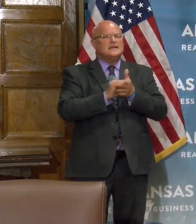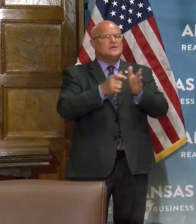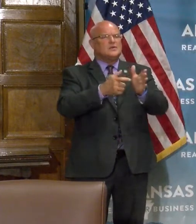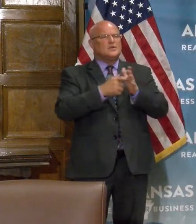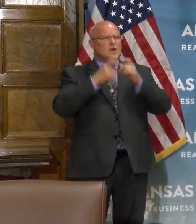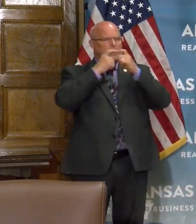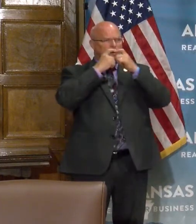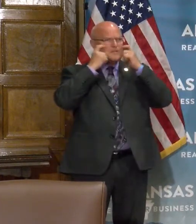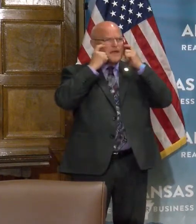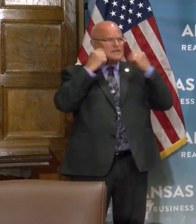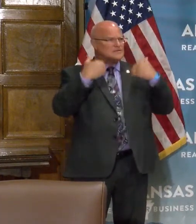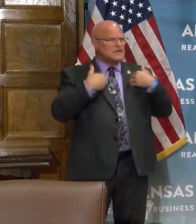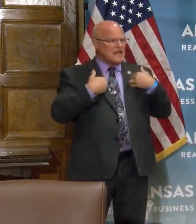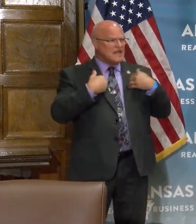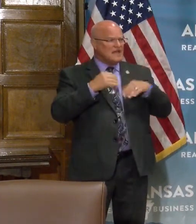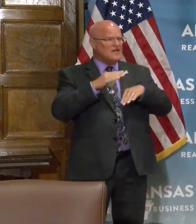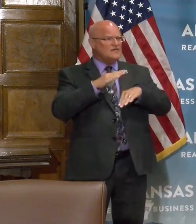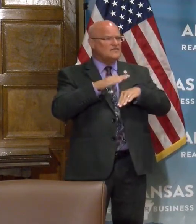requiring masks would have